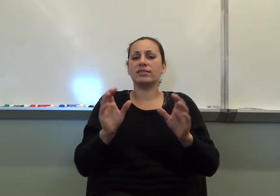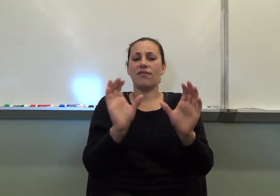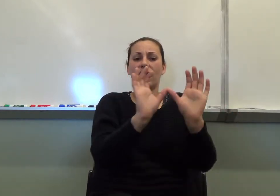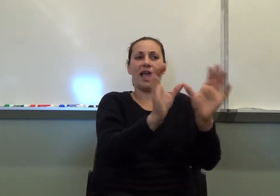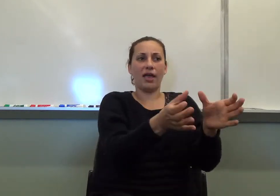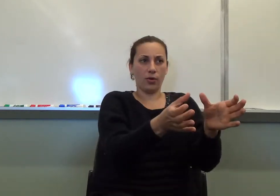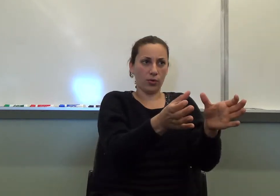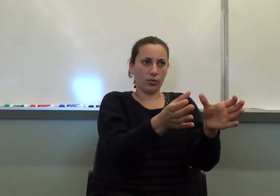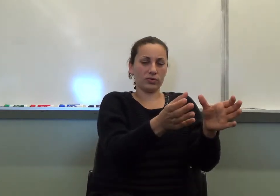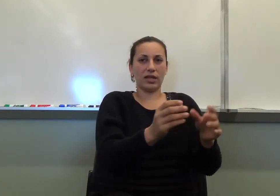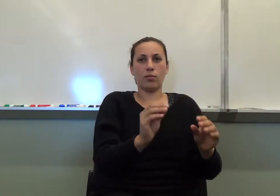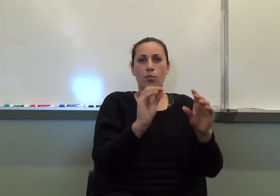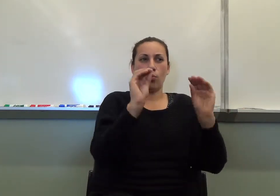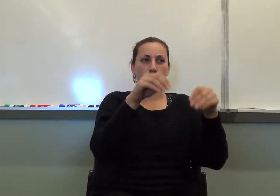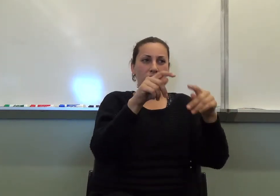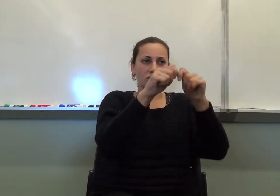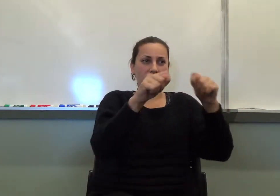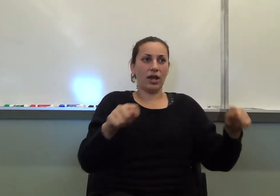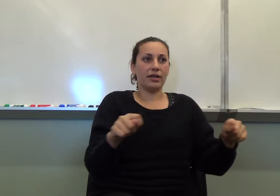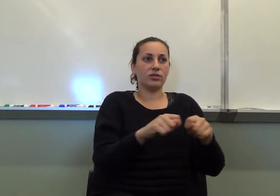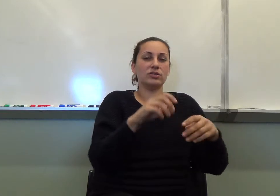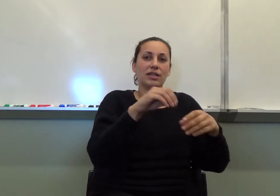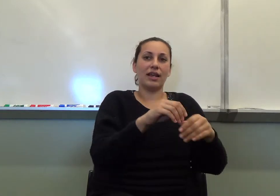triangles, and we will look at two of them.